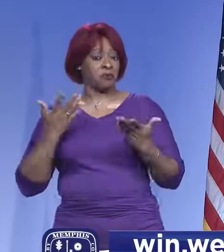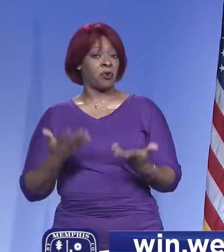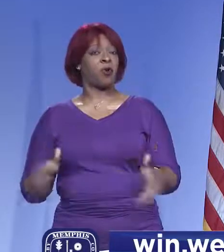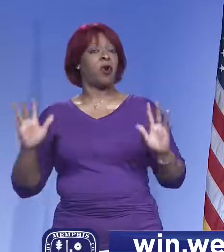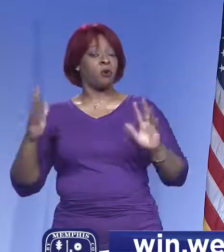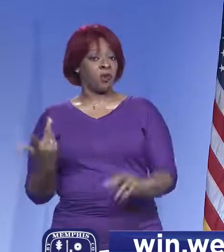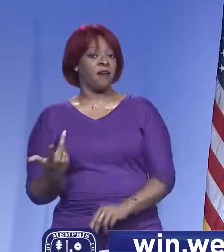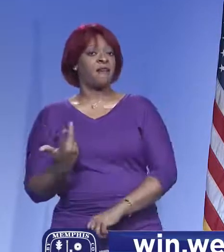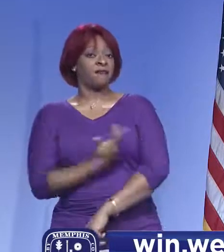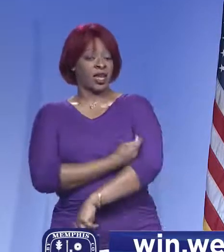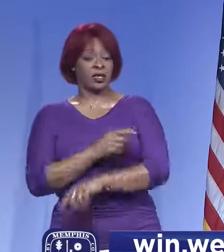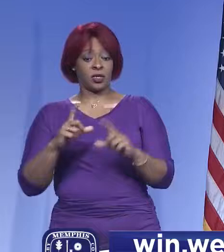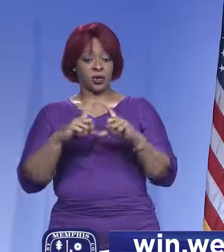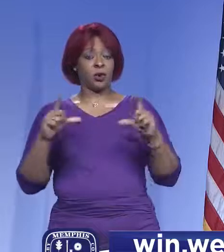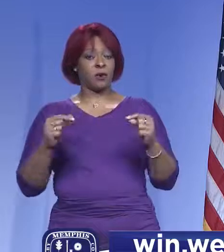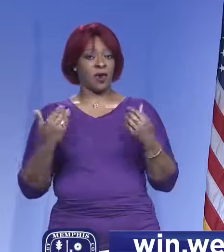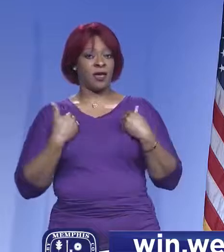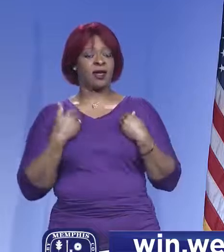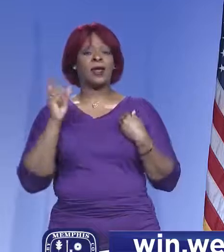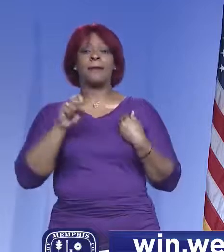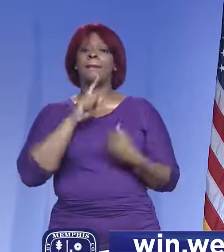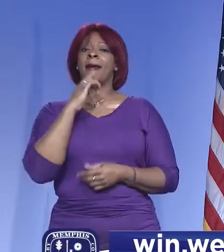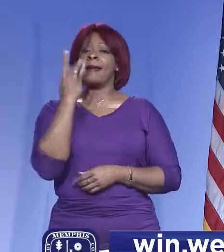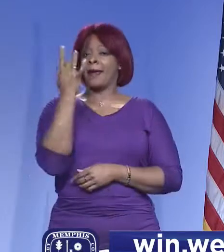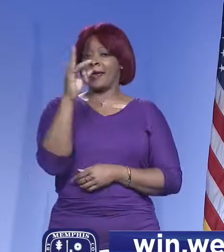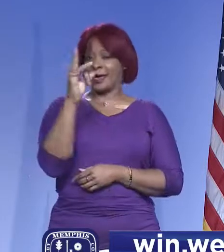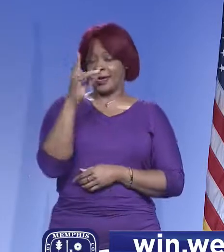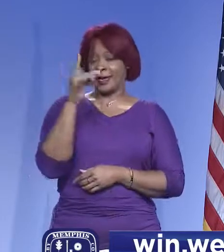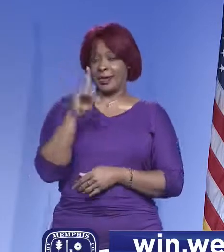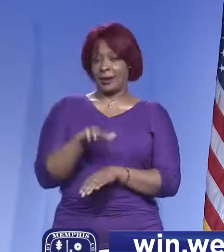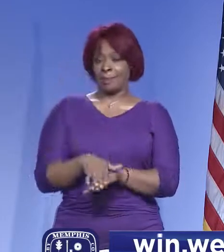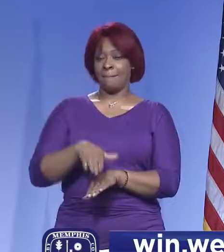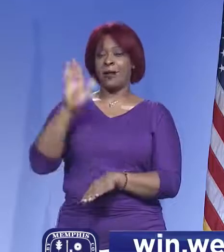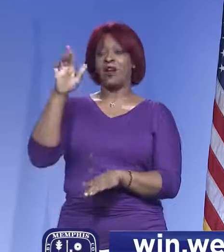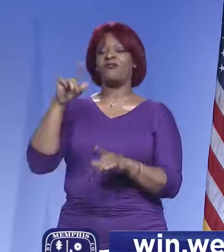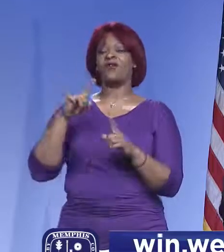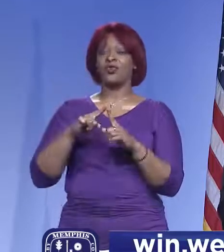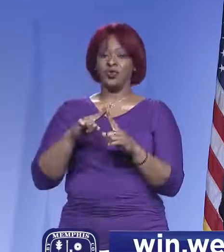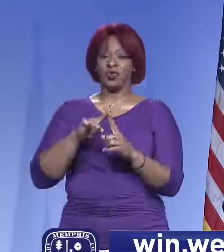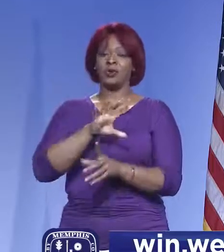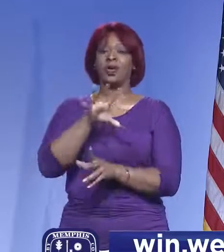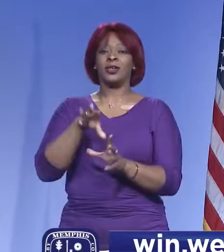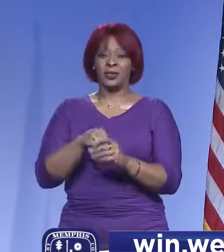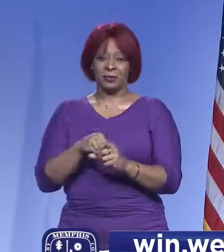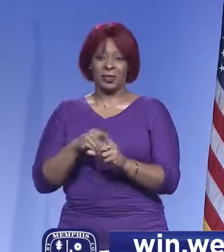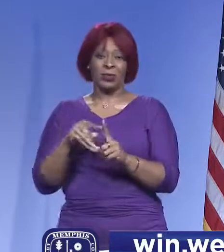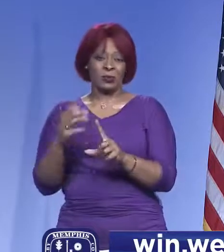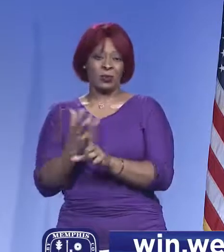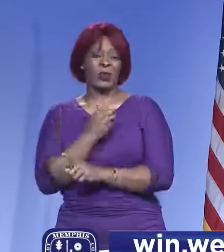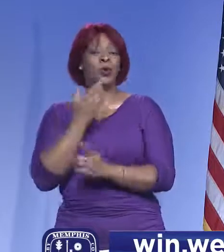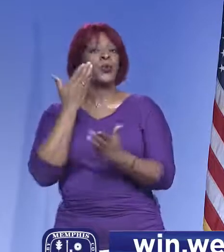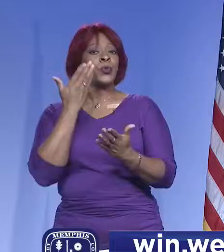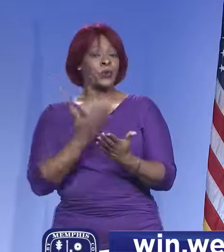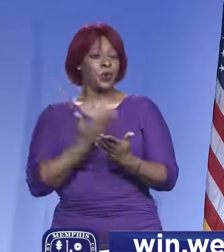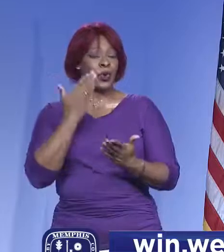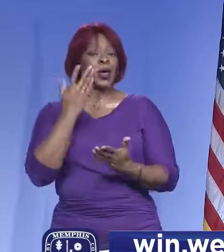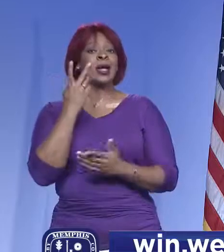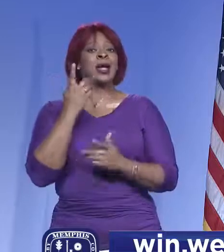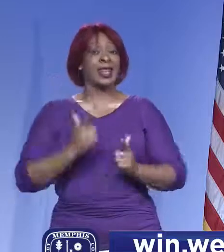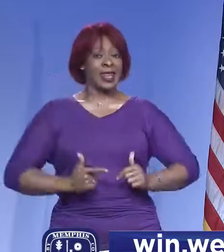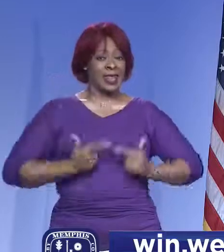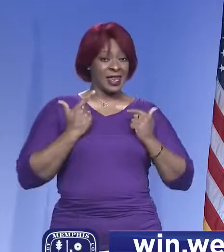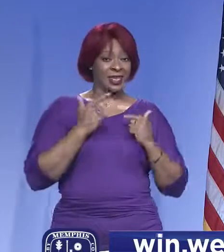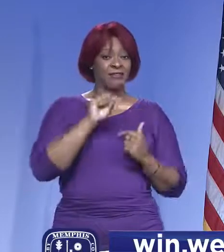your vaccine card. You have to be 18 years or older in order to win, and you have to prove both that you live in